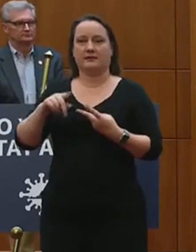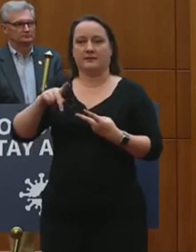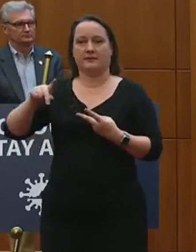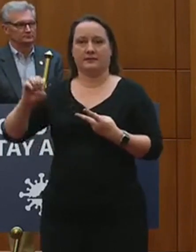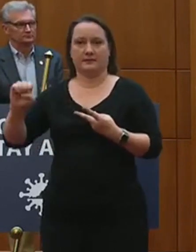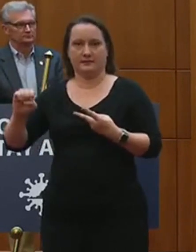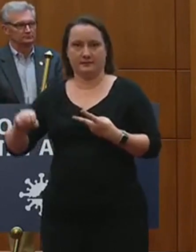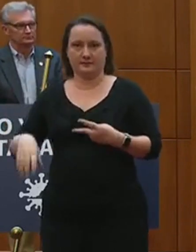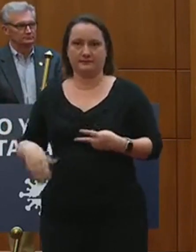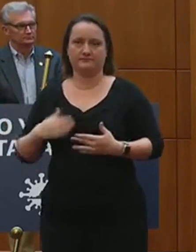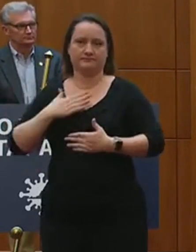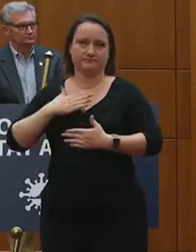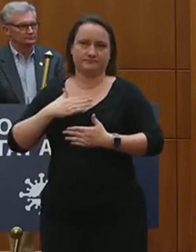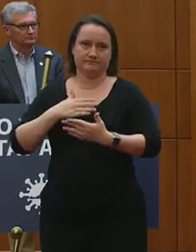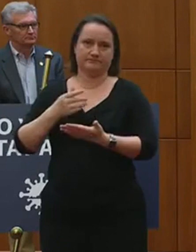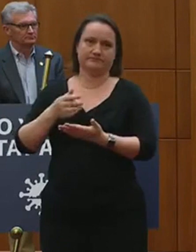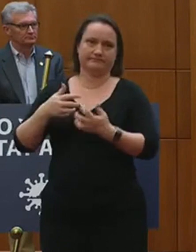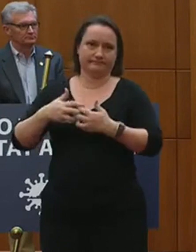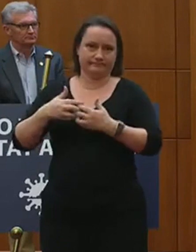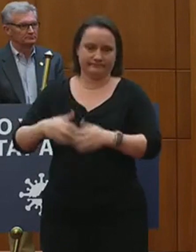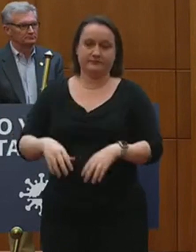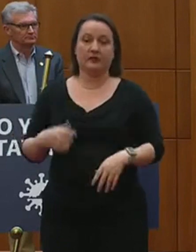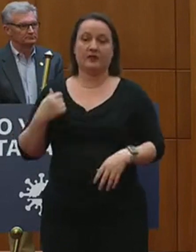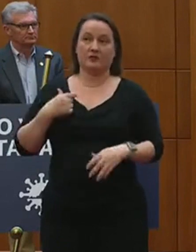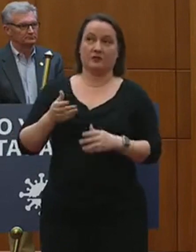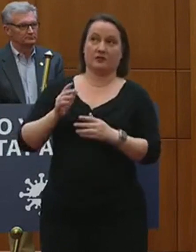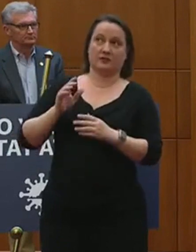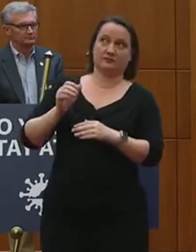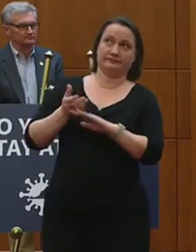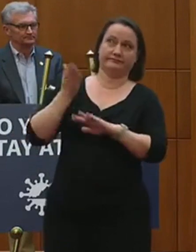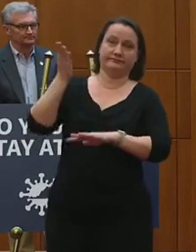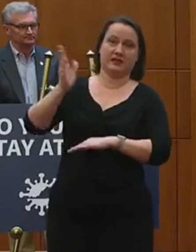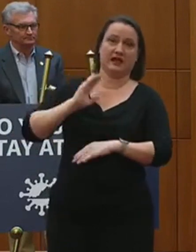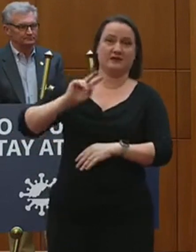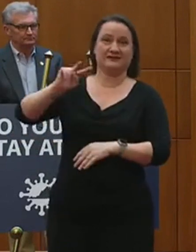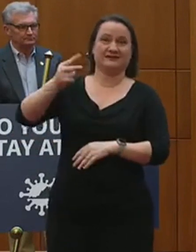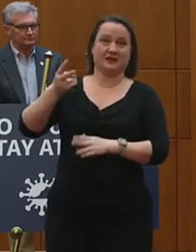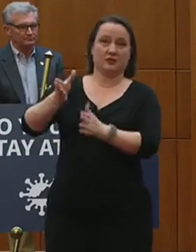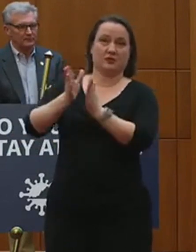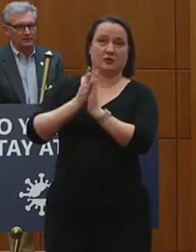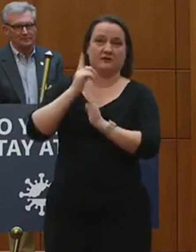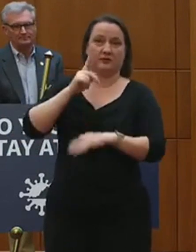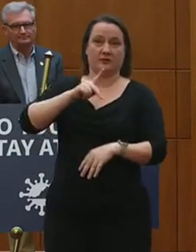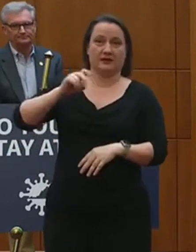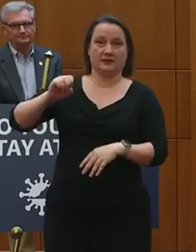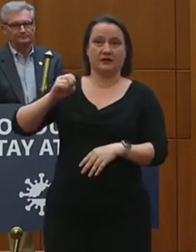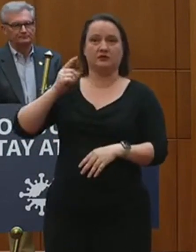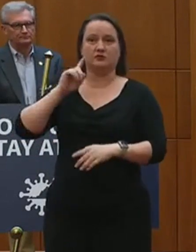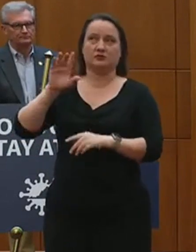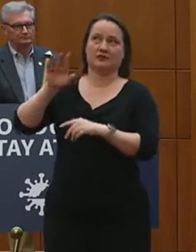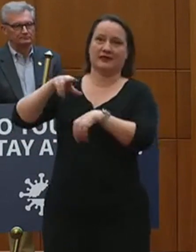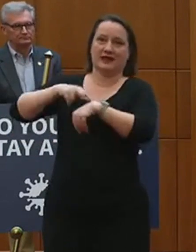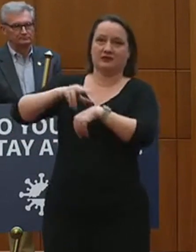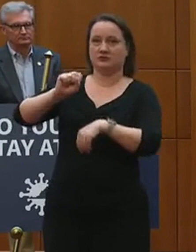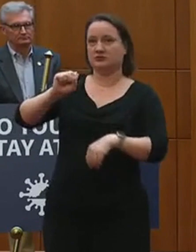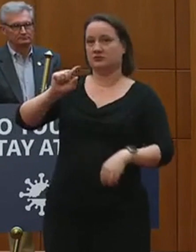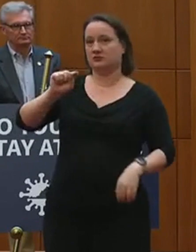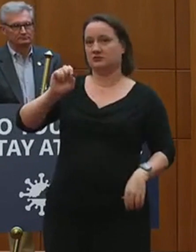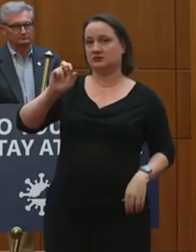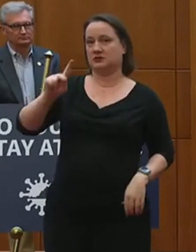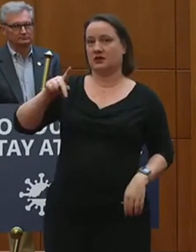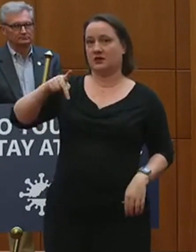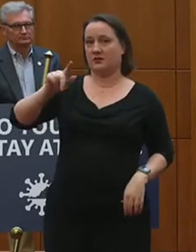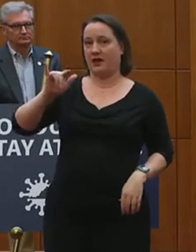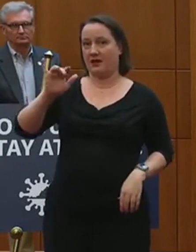have put in our second request for PPE to the national stockpile. We are working with companies to donate